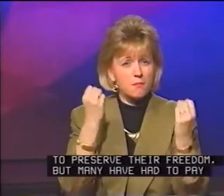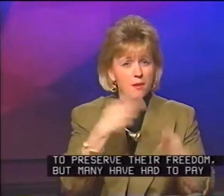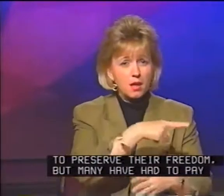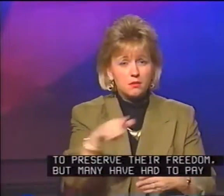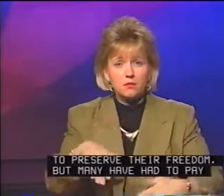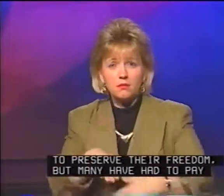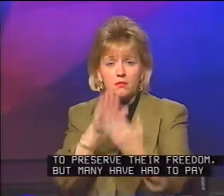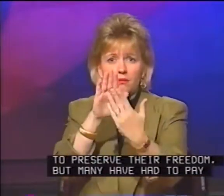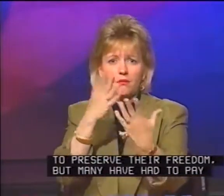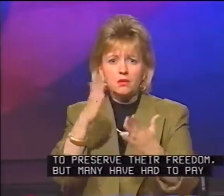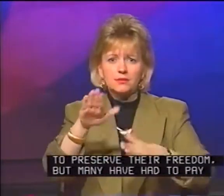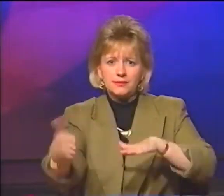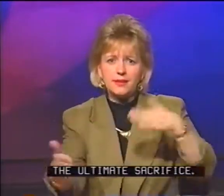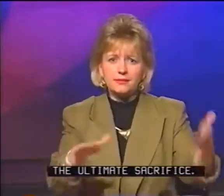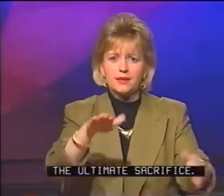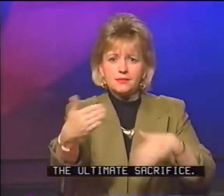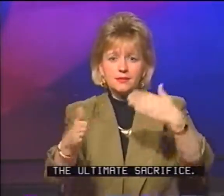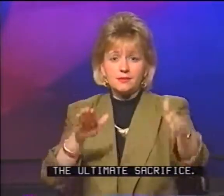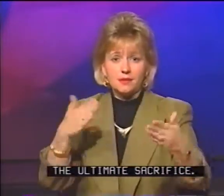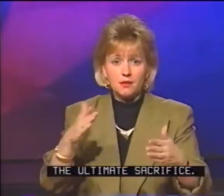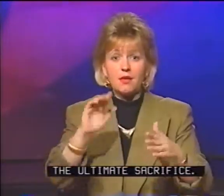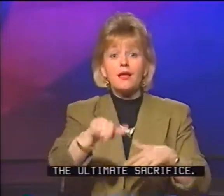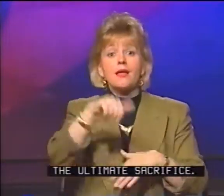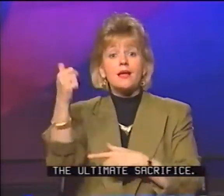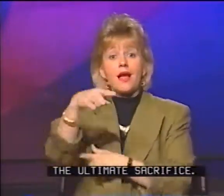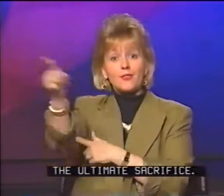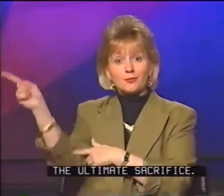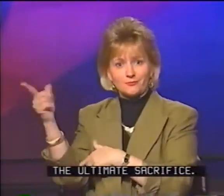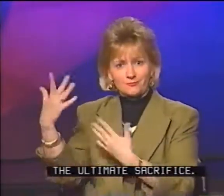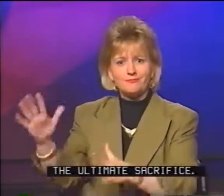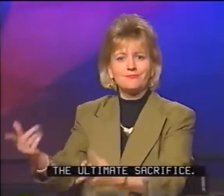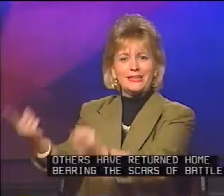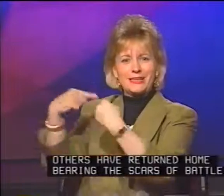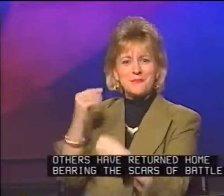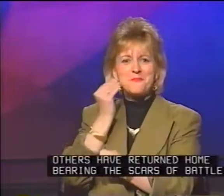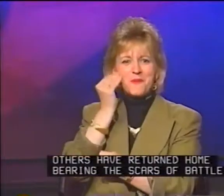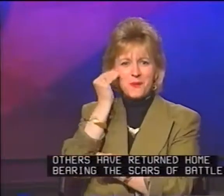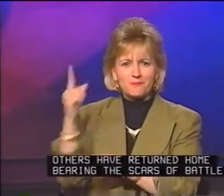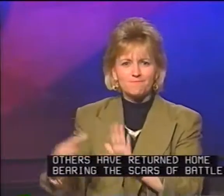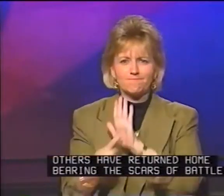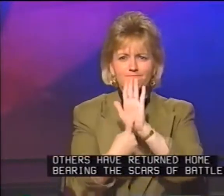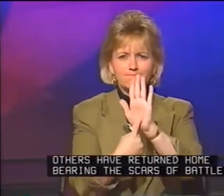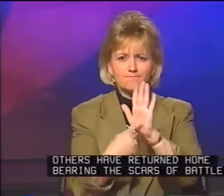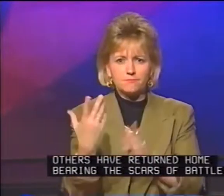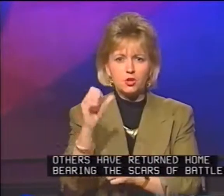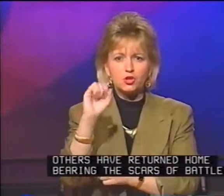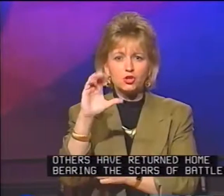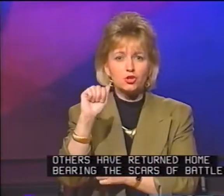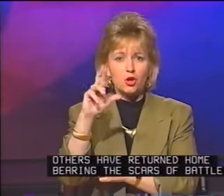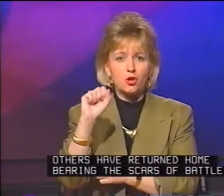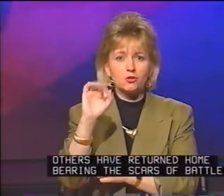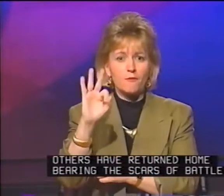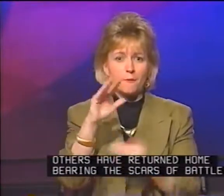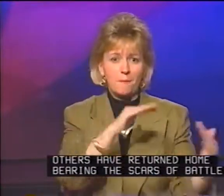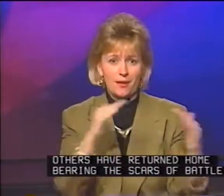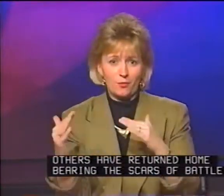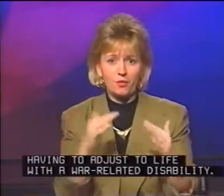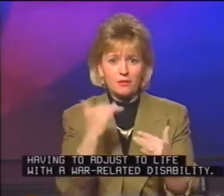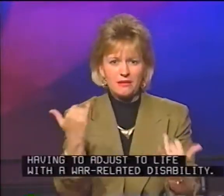But many have had to pay the ultimate sacrifice. Others have returned home bearing the scars of battle, having